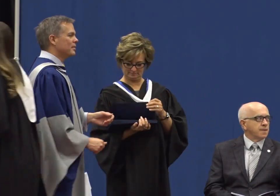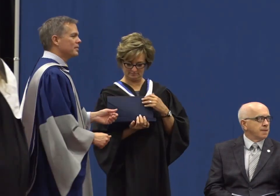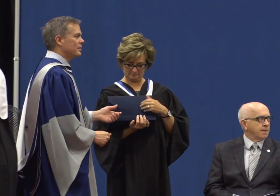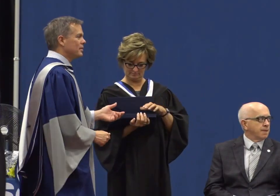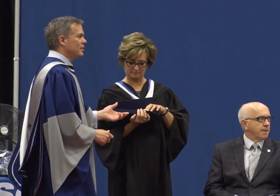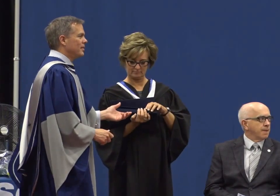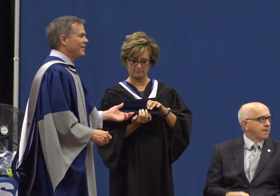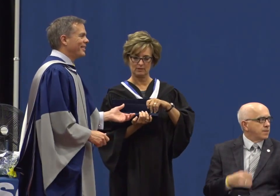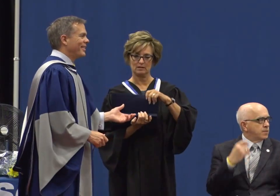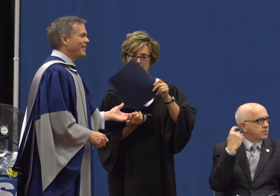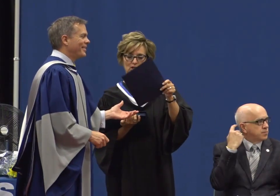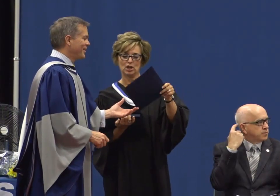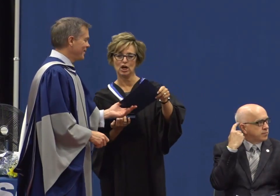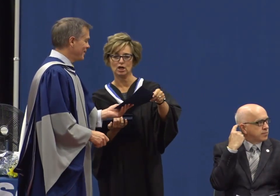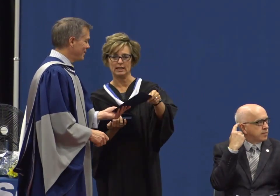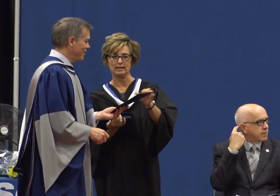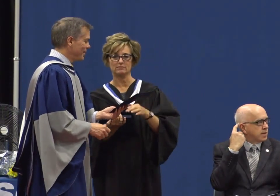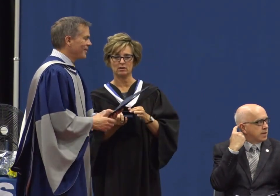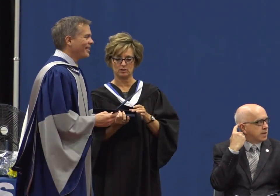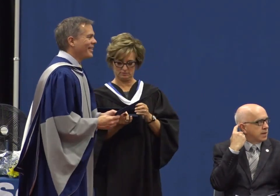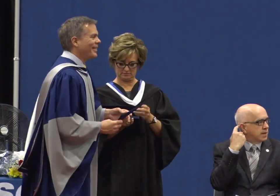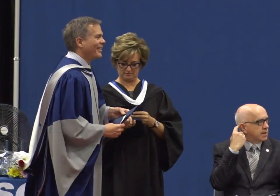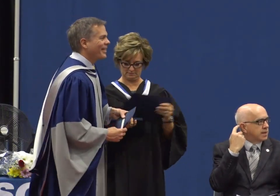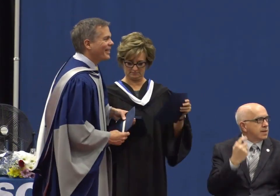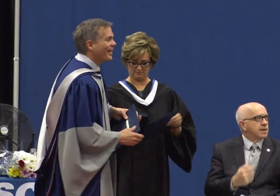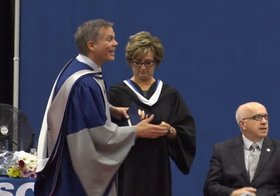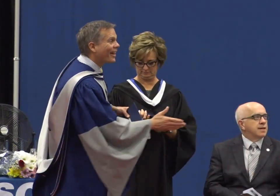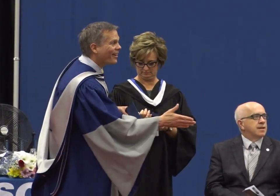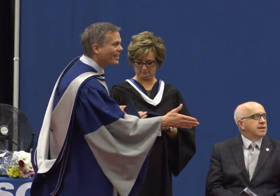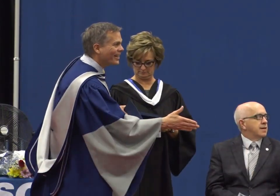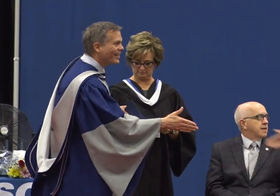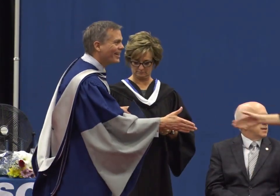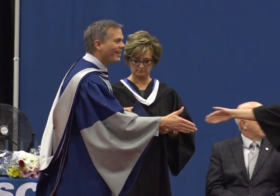Carly Pellerin with honors.